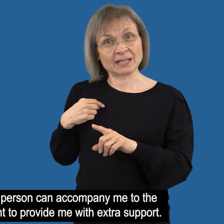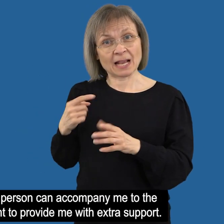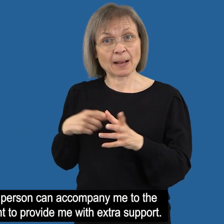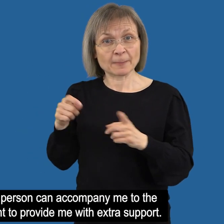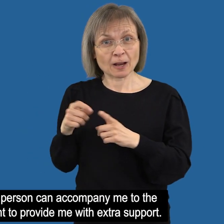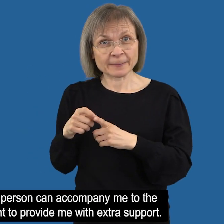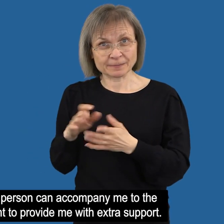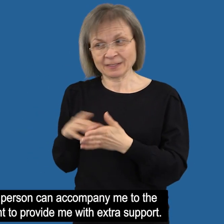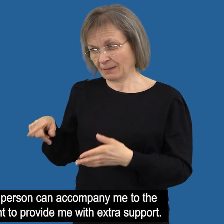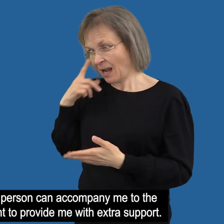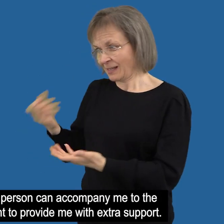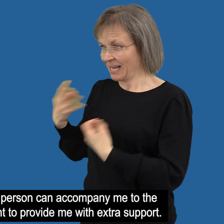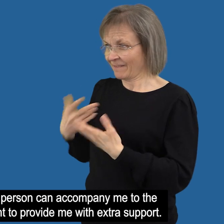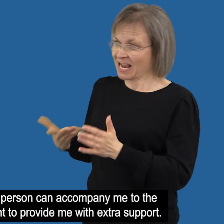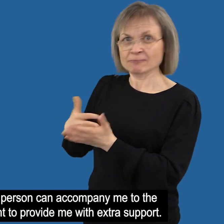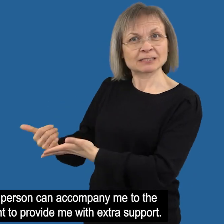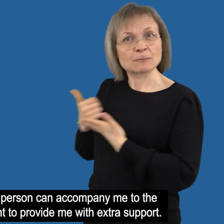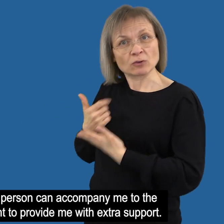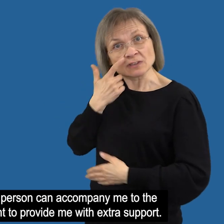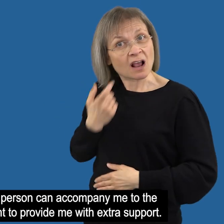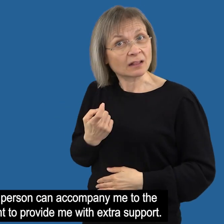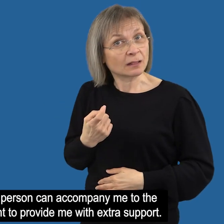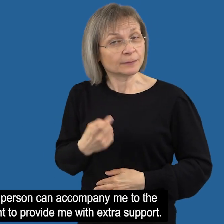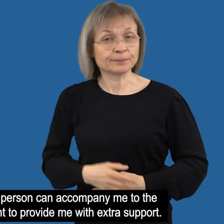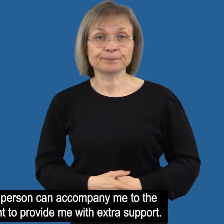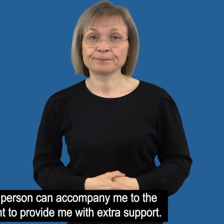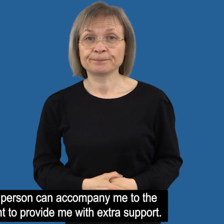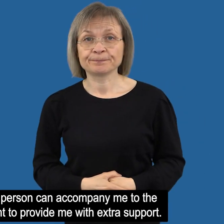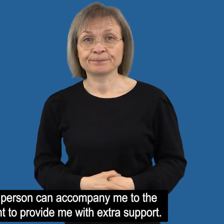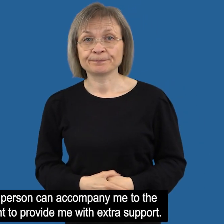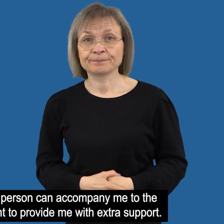Another person can accompany me to the appointment to provide me with extra support.